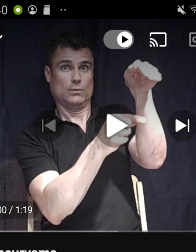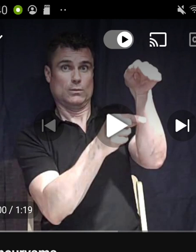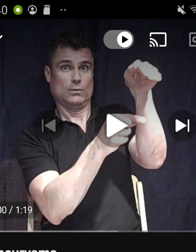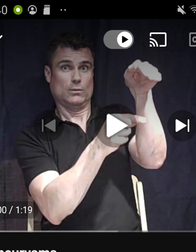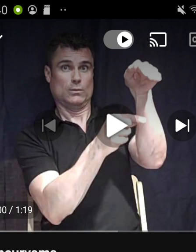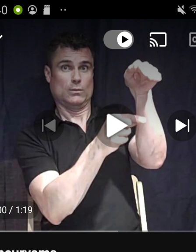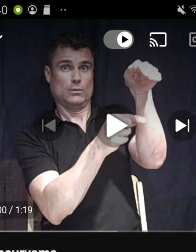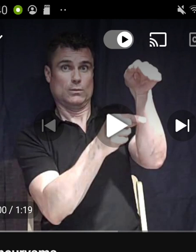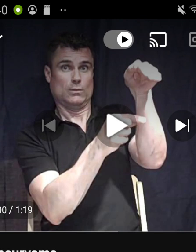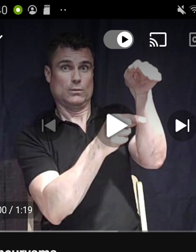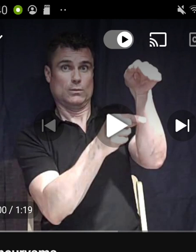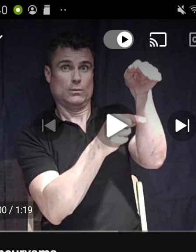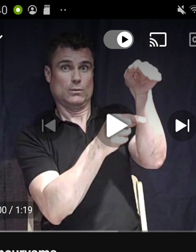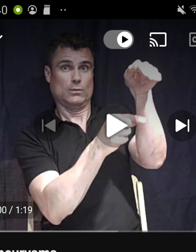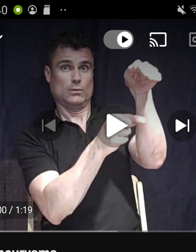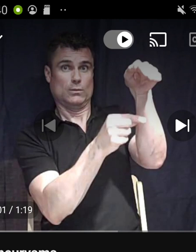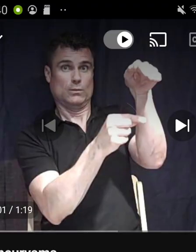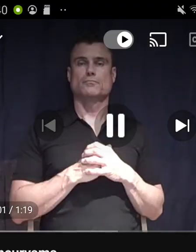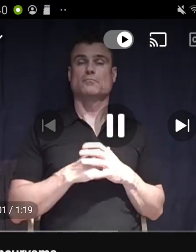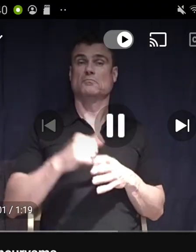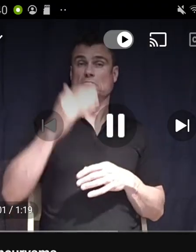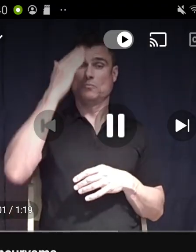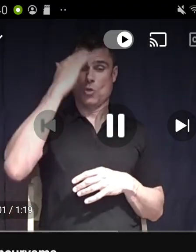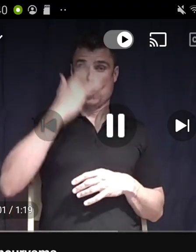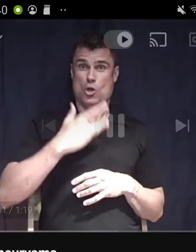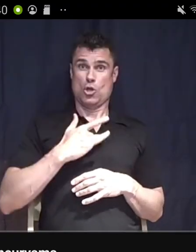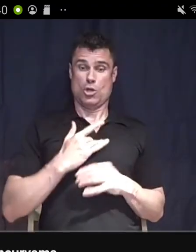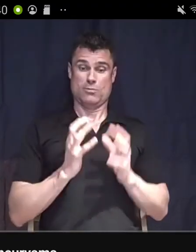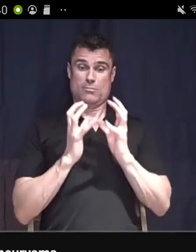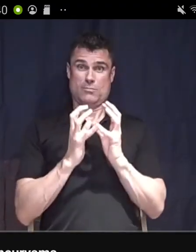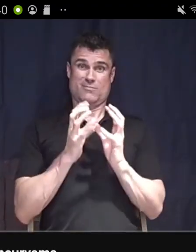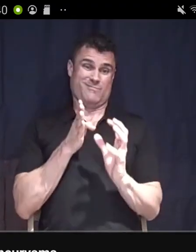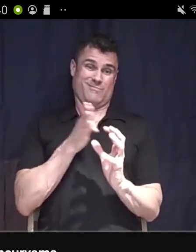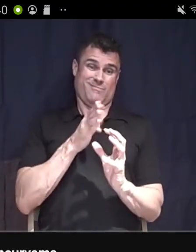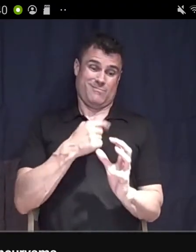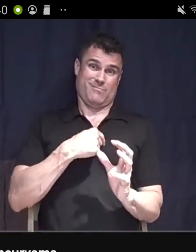let's. Alright, okay.